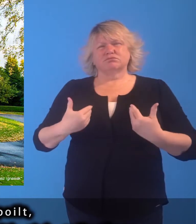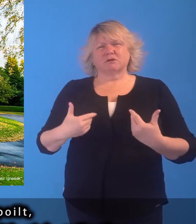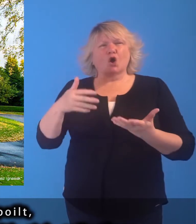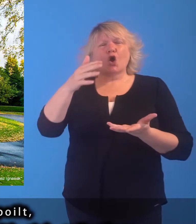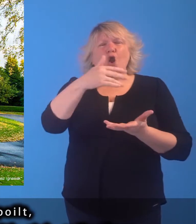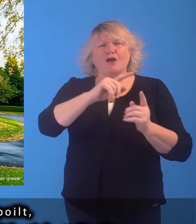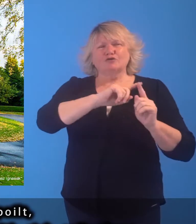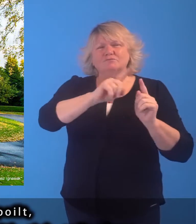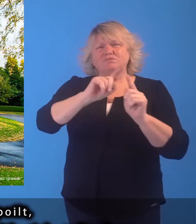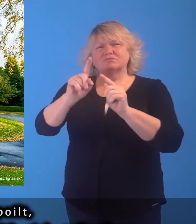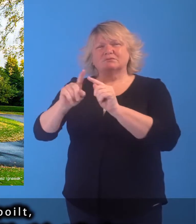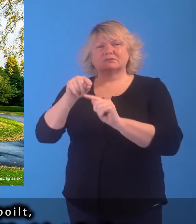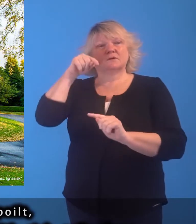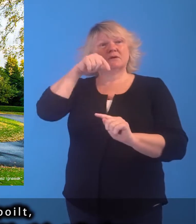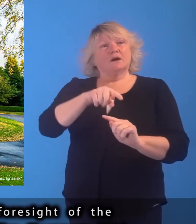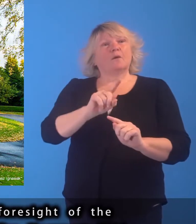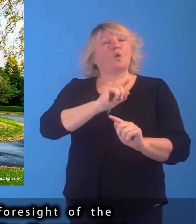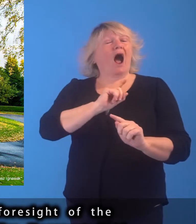collections.